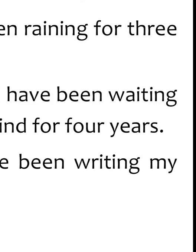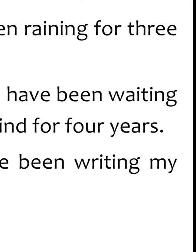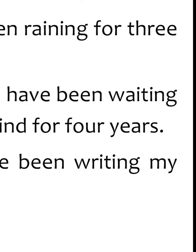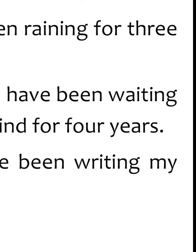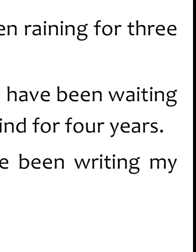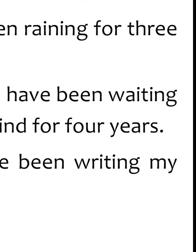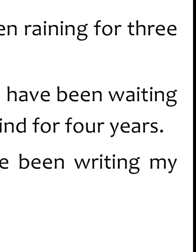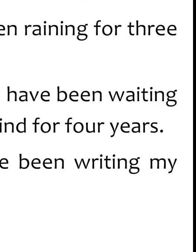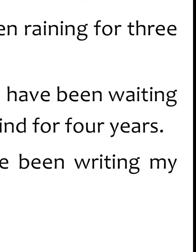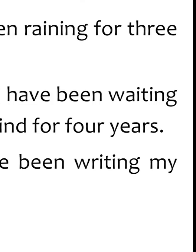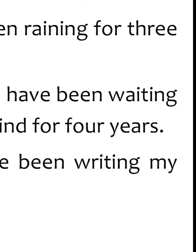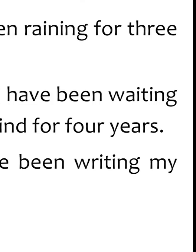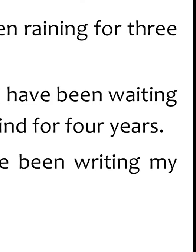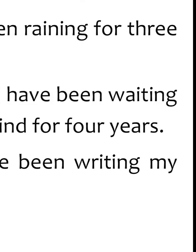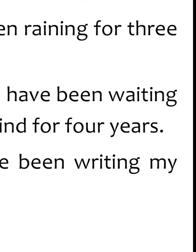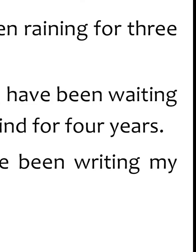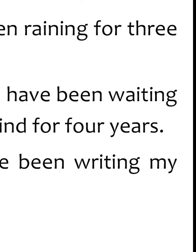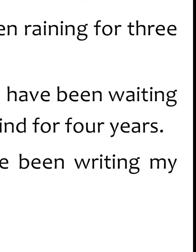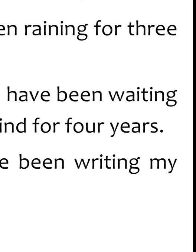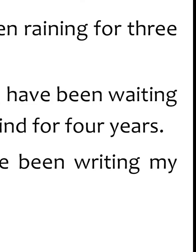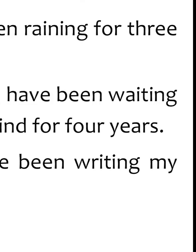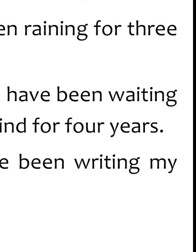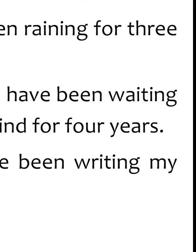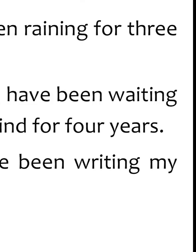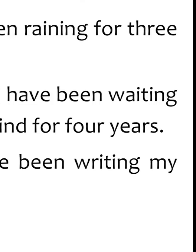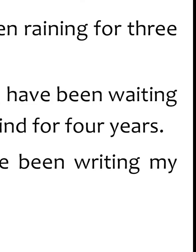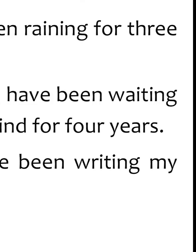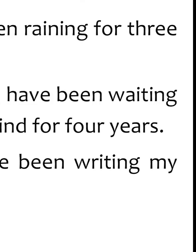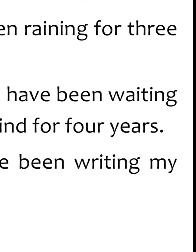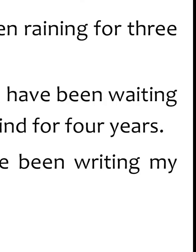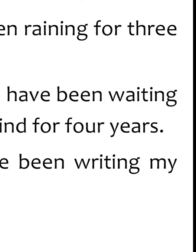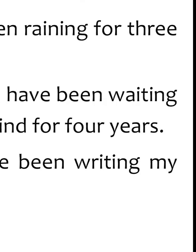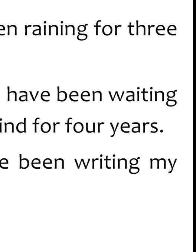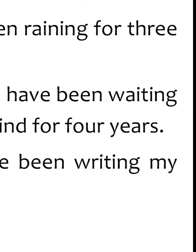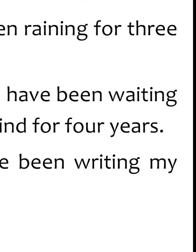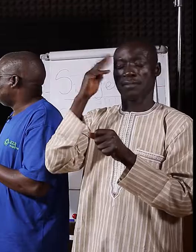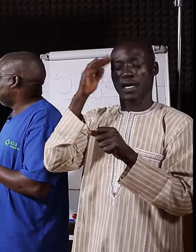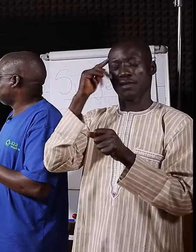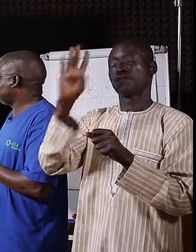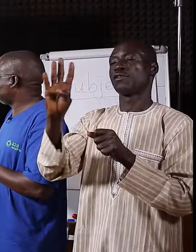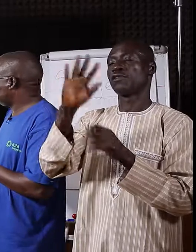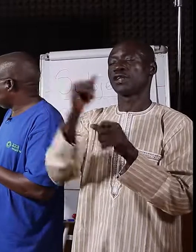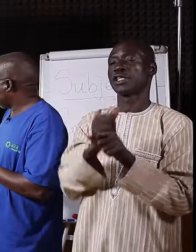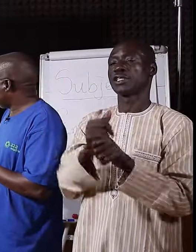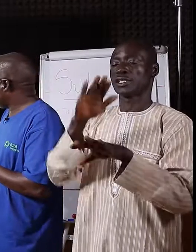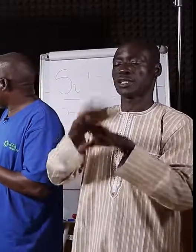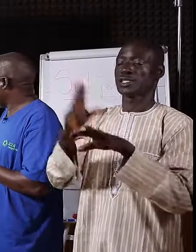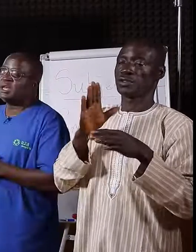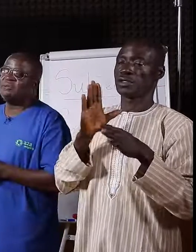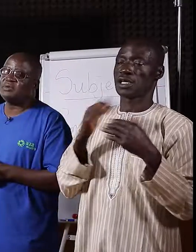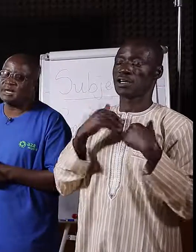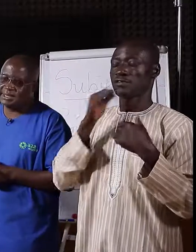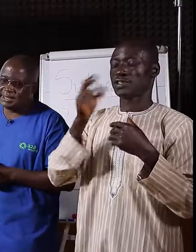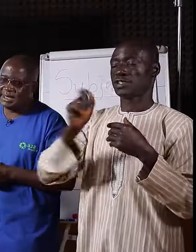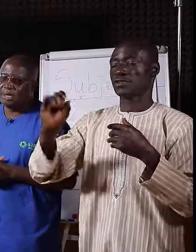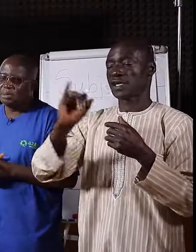months' time, I will have been waiting for her to make up her mind for 4 years. At 6 o'clock, I will